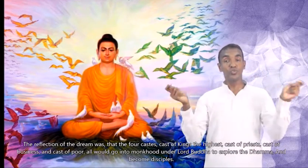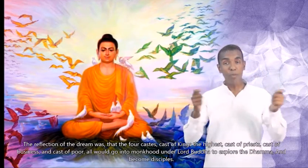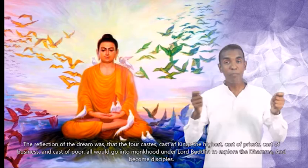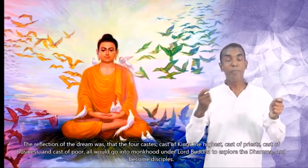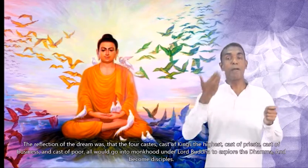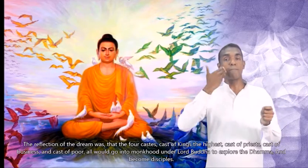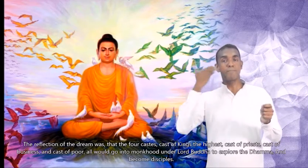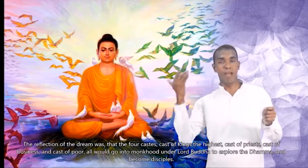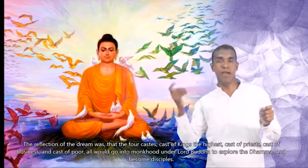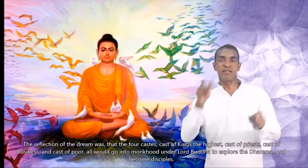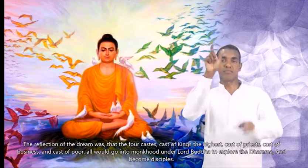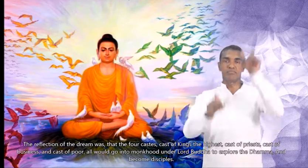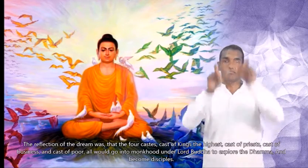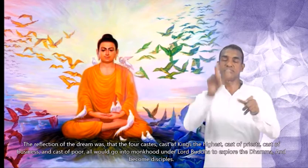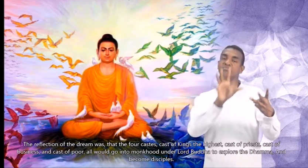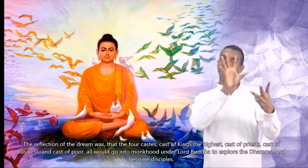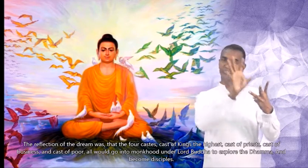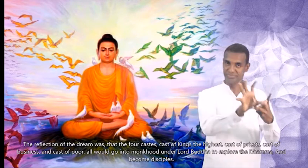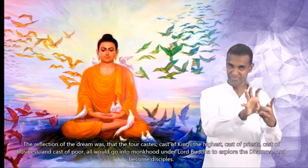explore the Dhamma and become disciples.